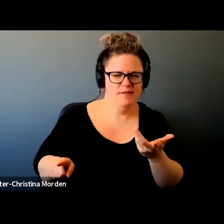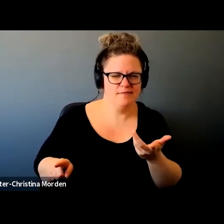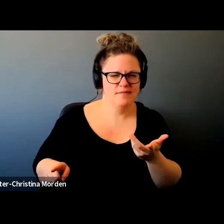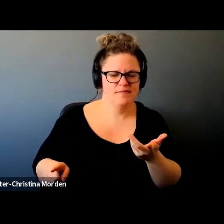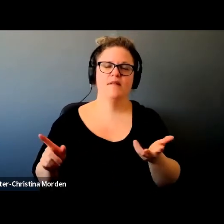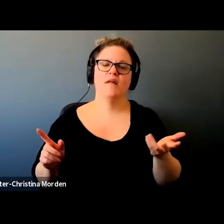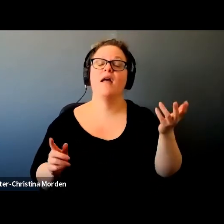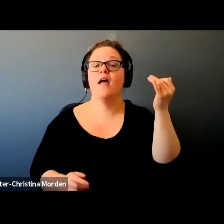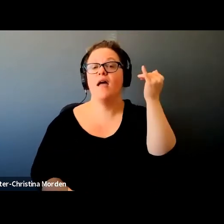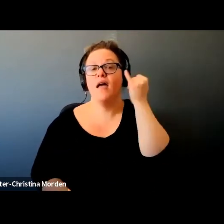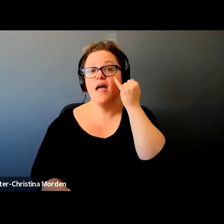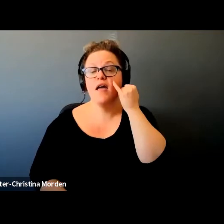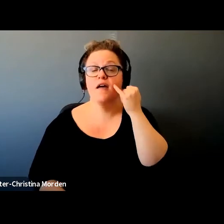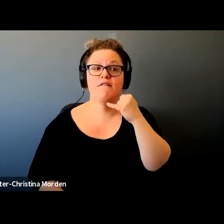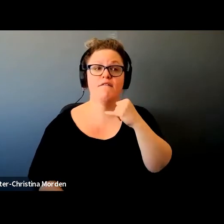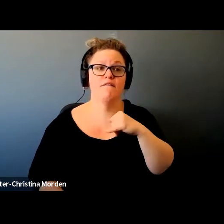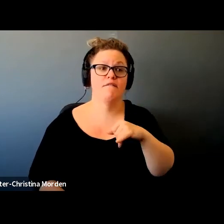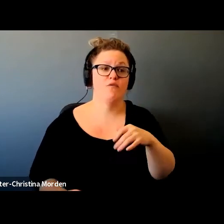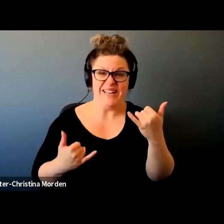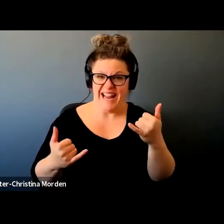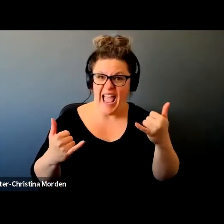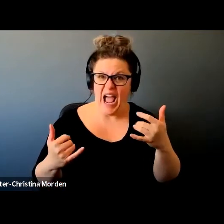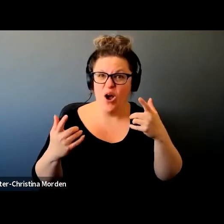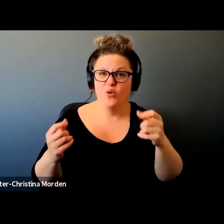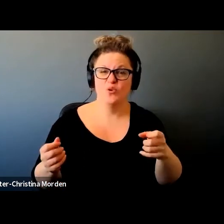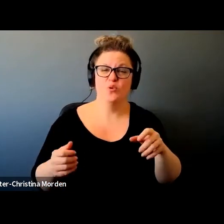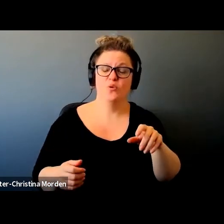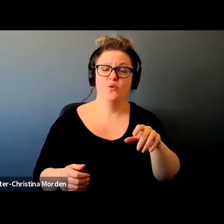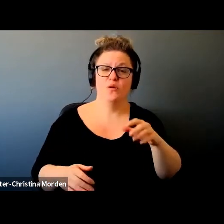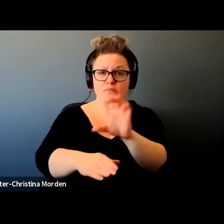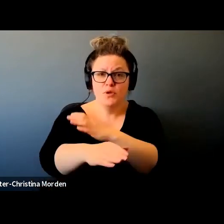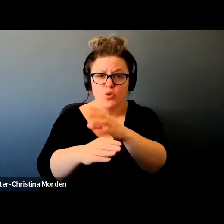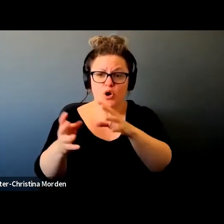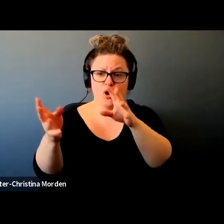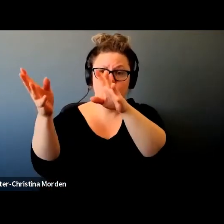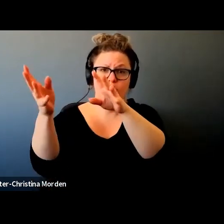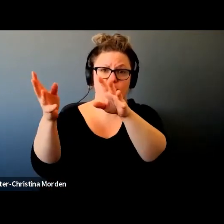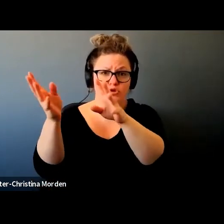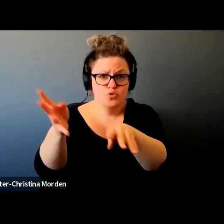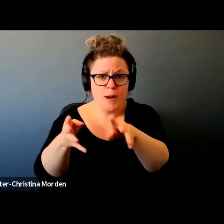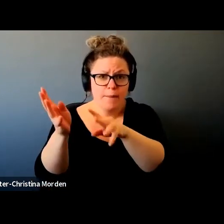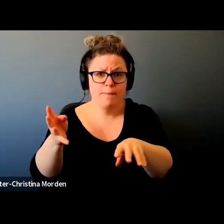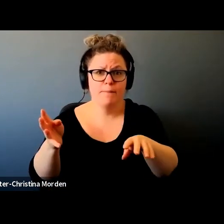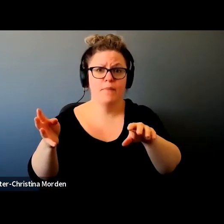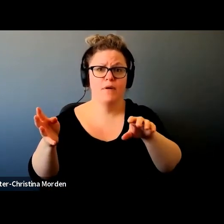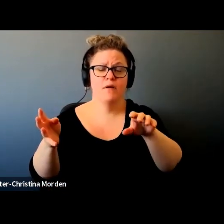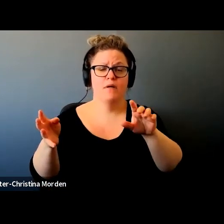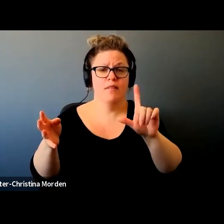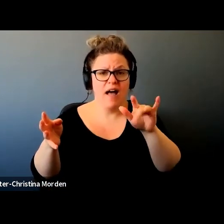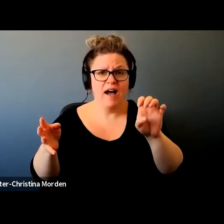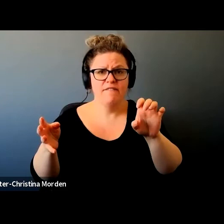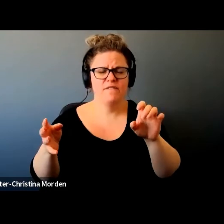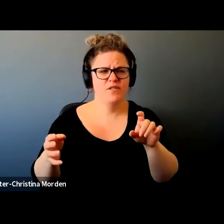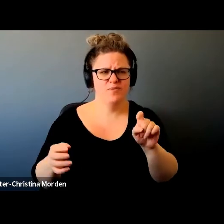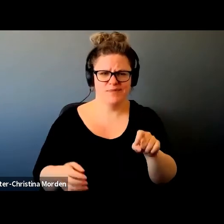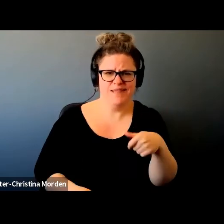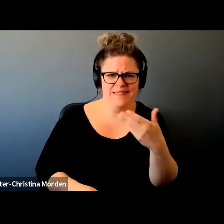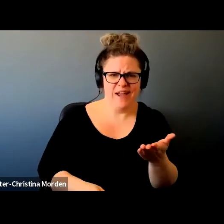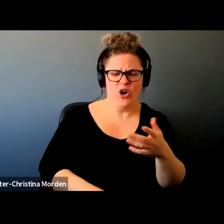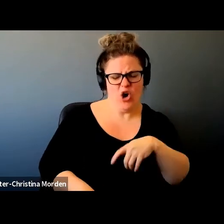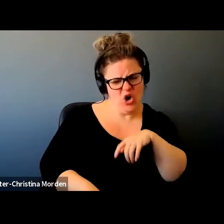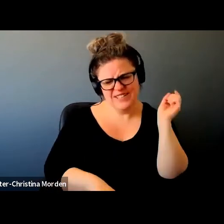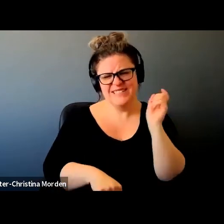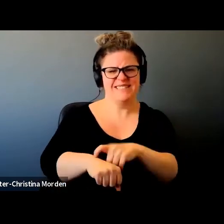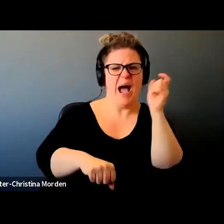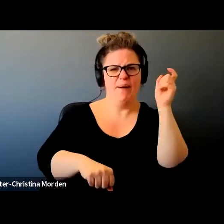has a live streaming or live performance component, you actually have to be there on time in order for the thing to